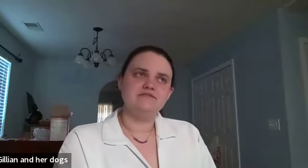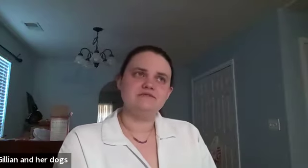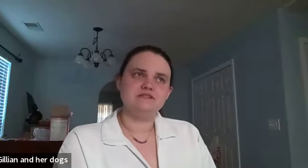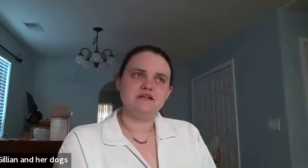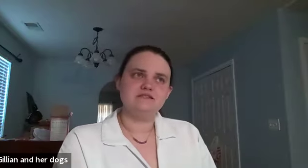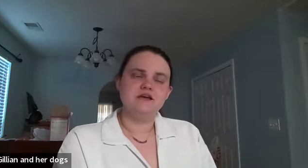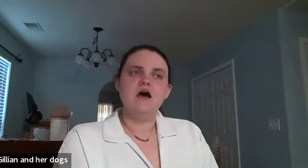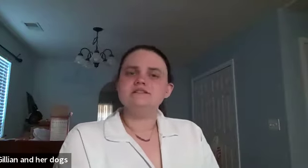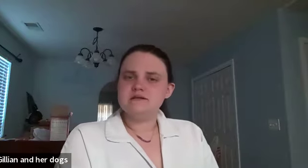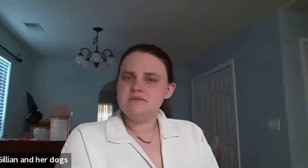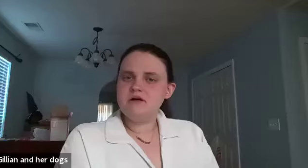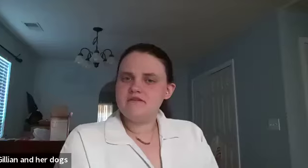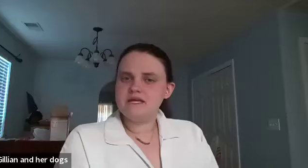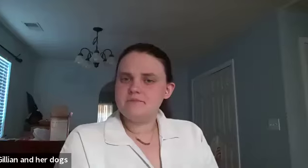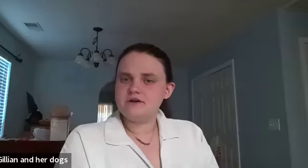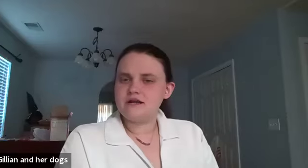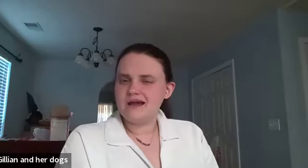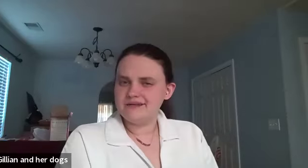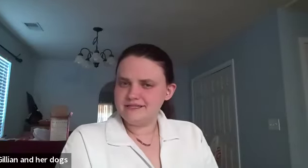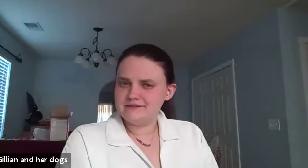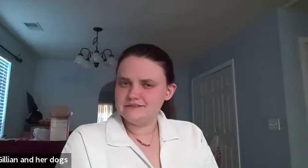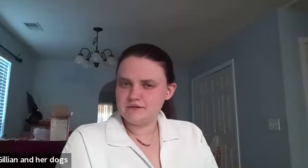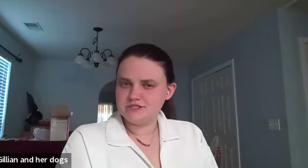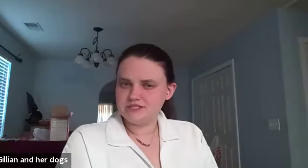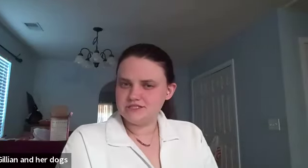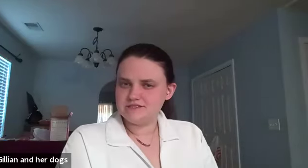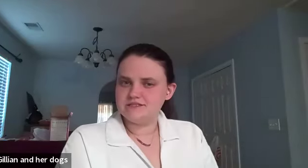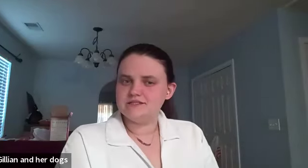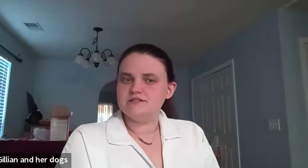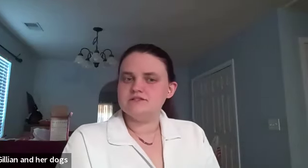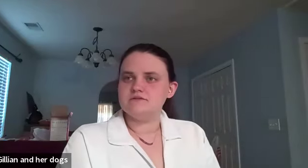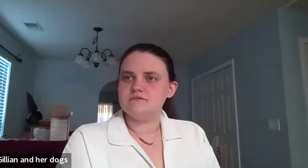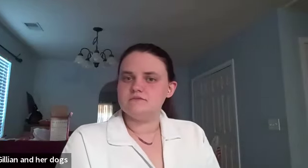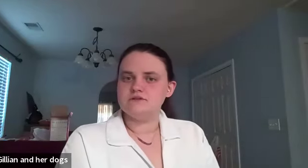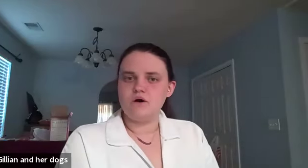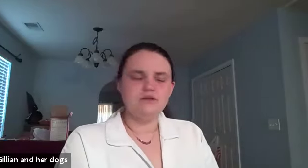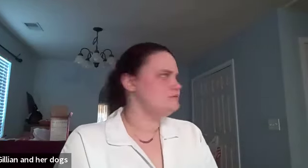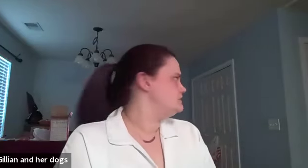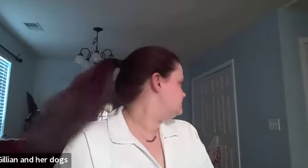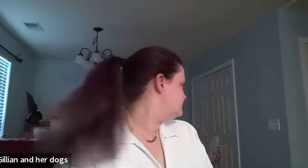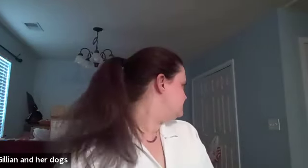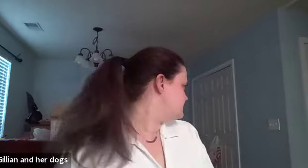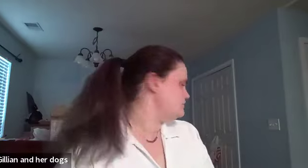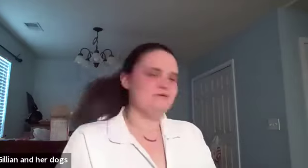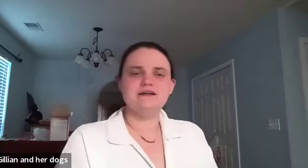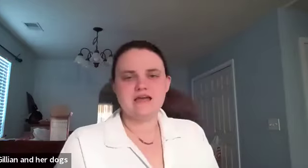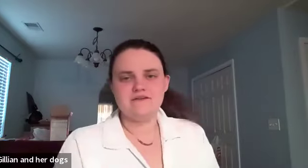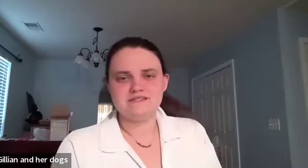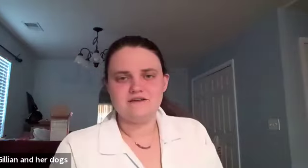have signs? Some people have peanut butter and honey sandwiches. S- So all you would do is add the sign